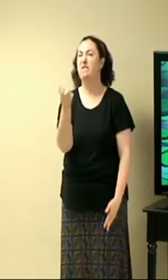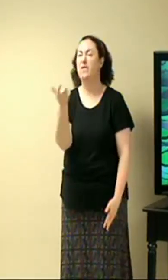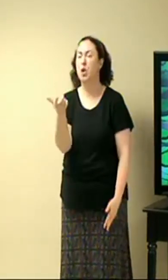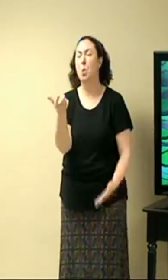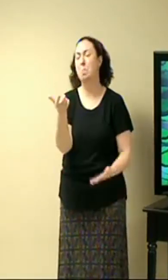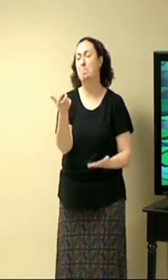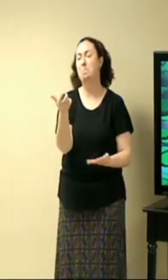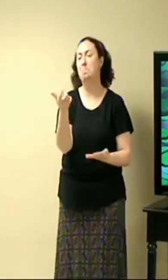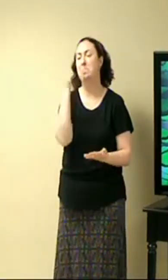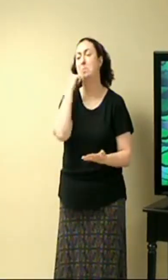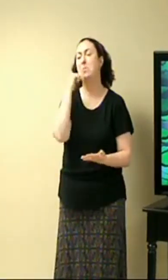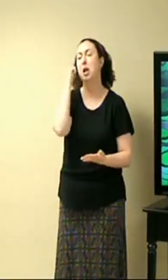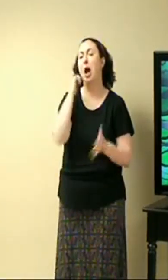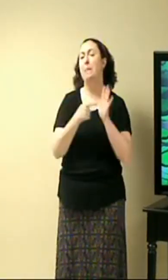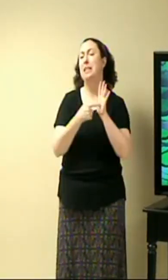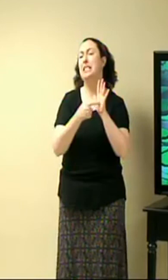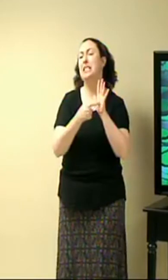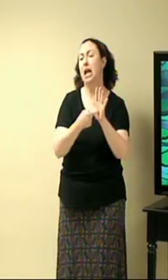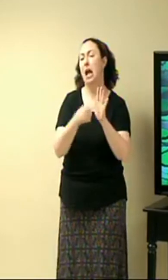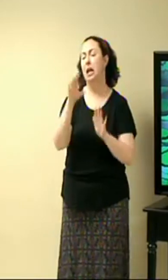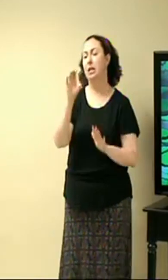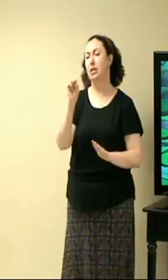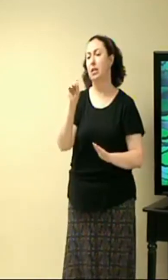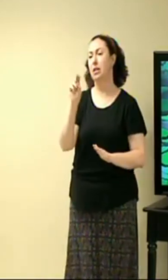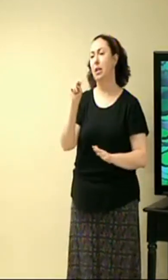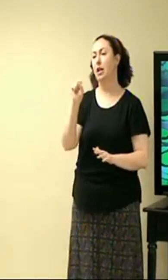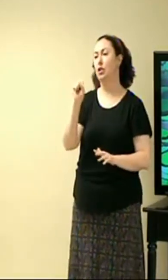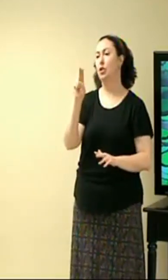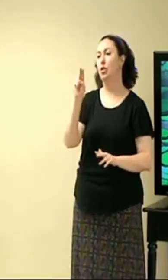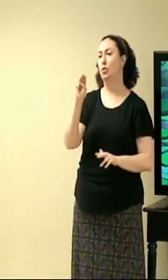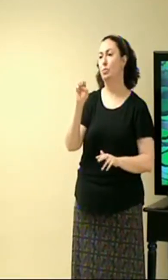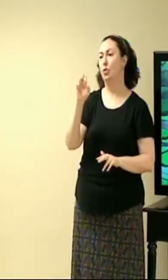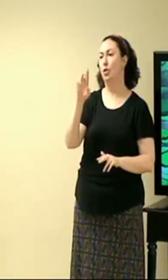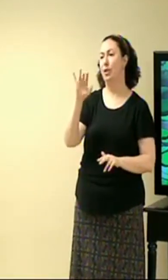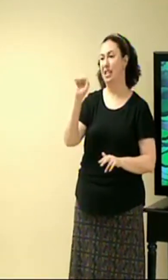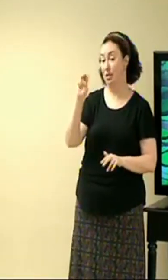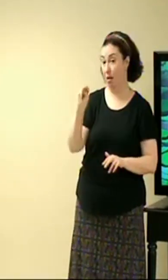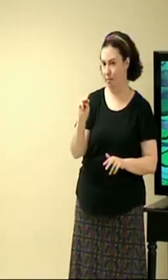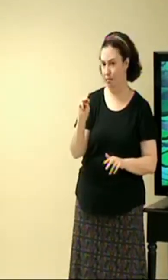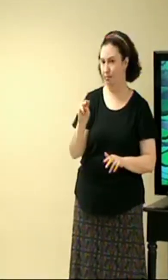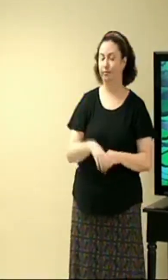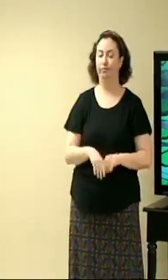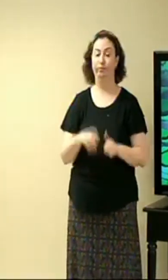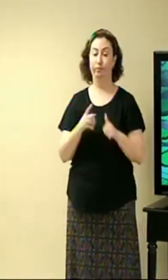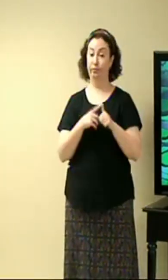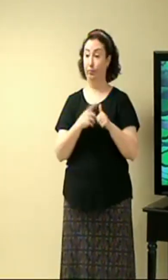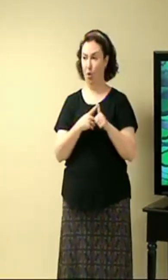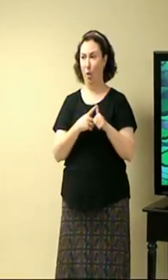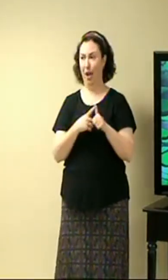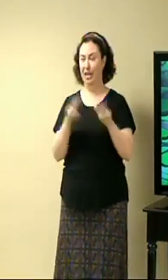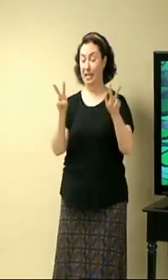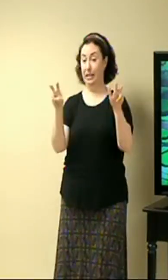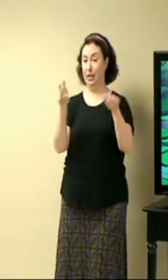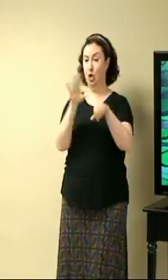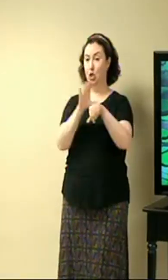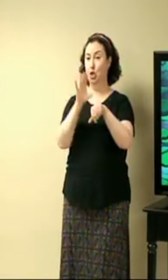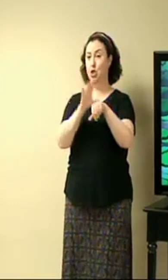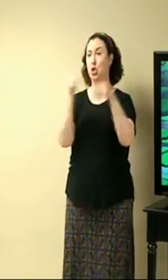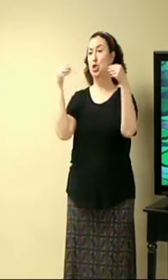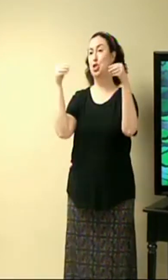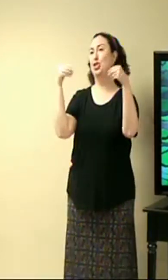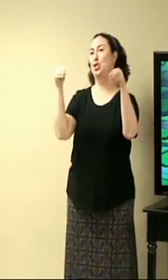consumerism in the church in the United States. One thing is church shopping. You've heard of church shopping. By the very name, it talks